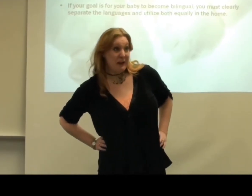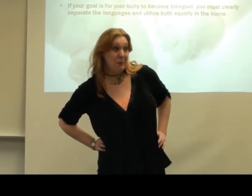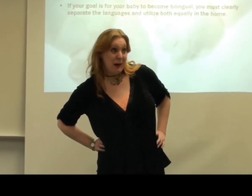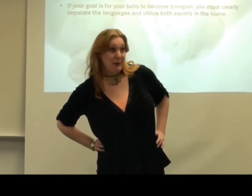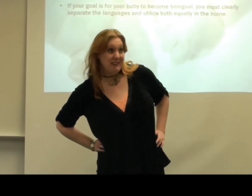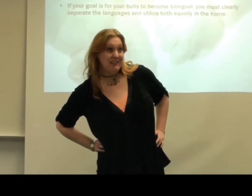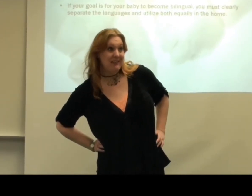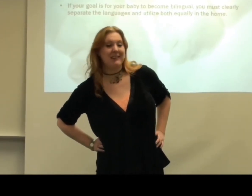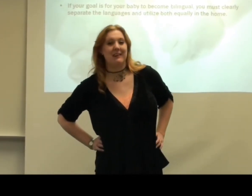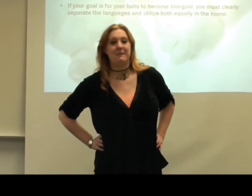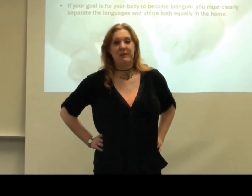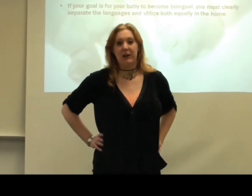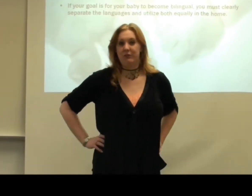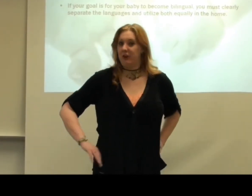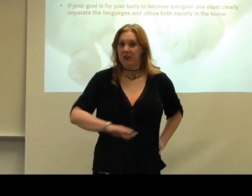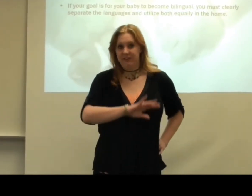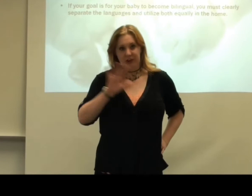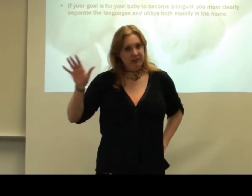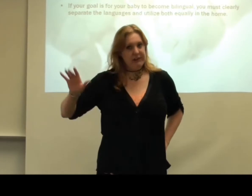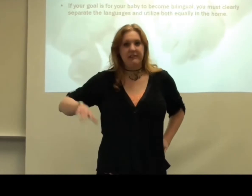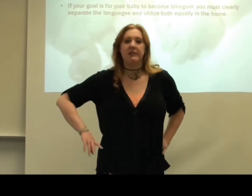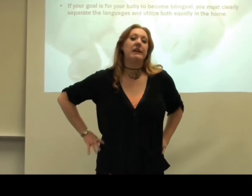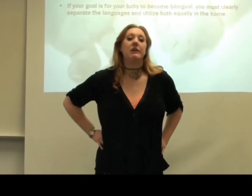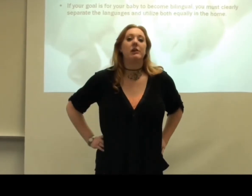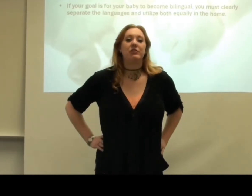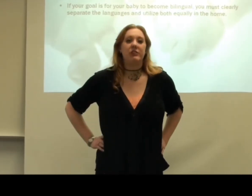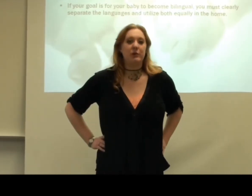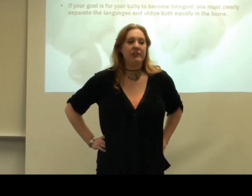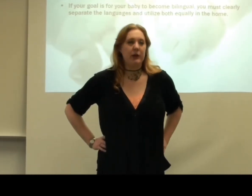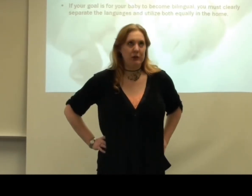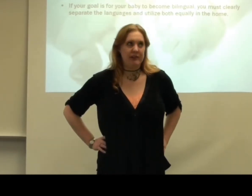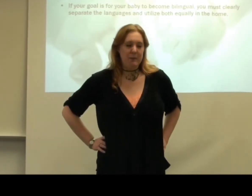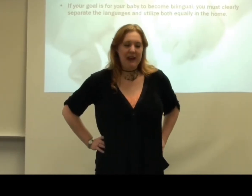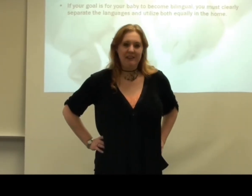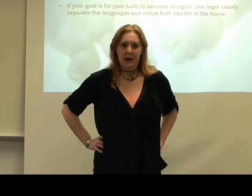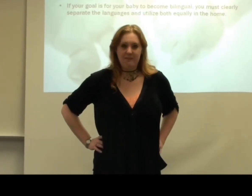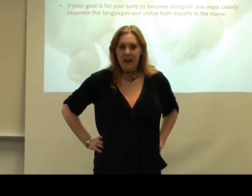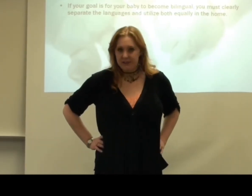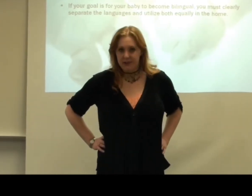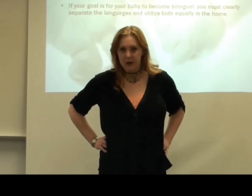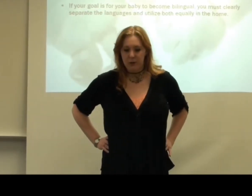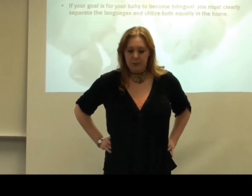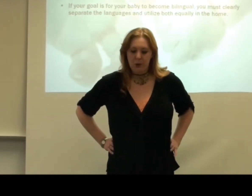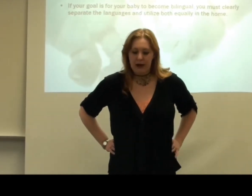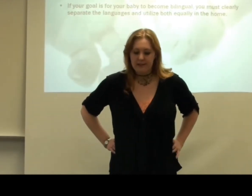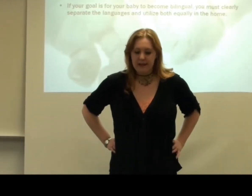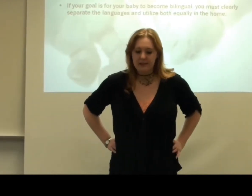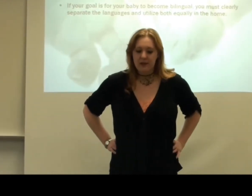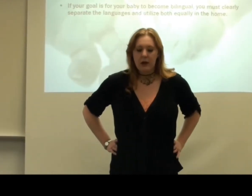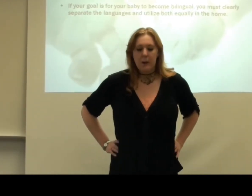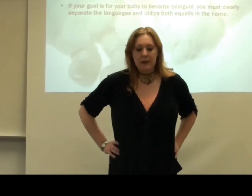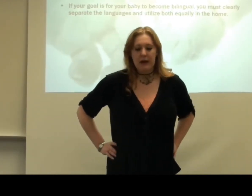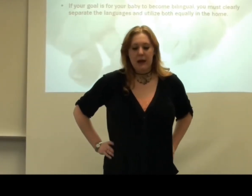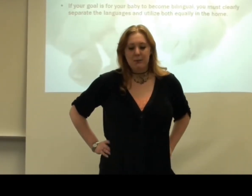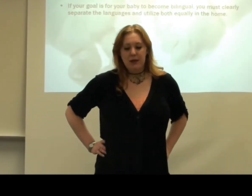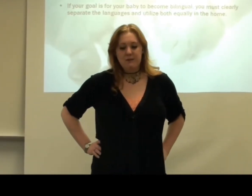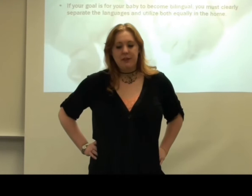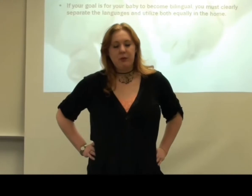finger puppets?" You know, full sentence in English. It was amazing. I'm fascinated with the process. But I believe that the